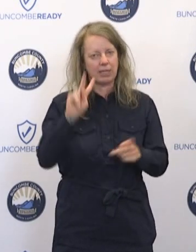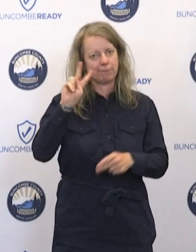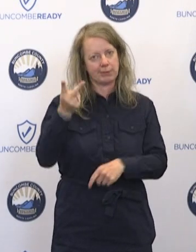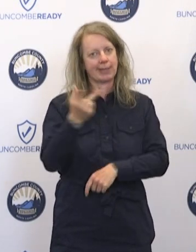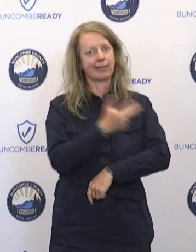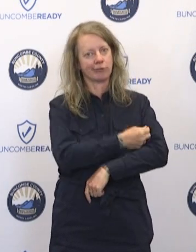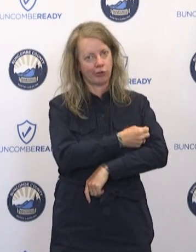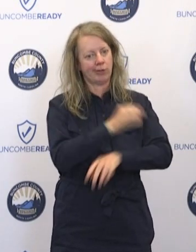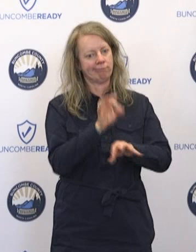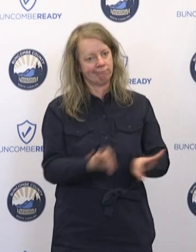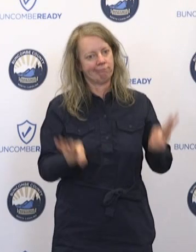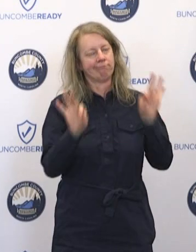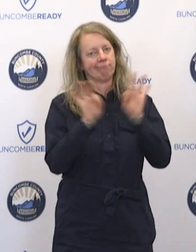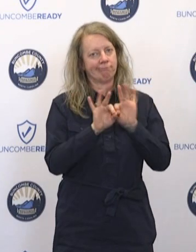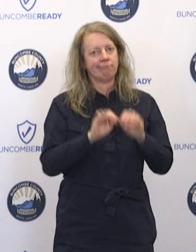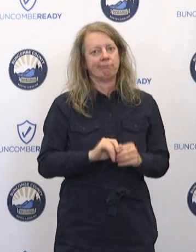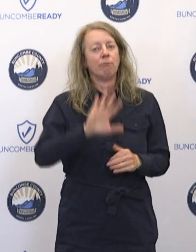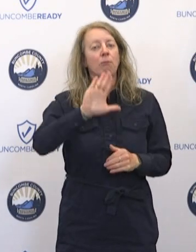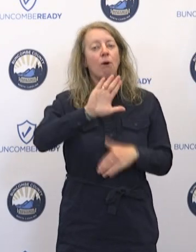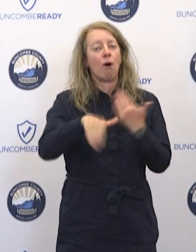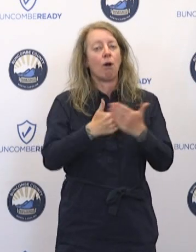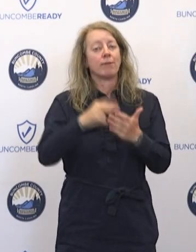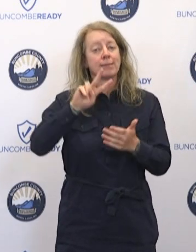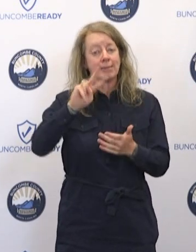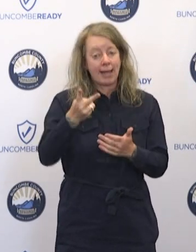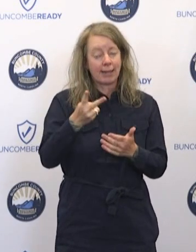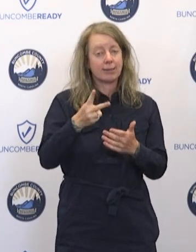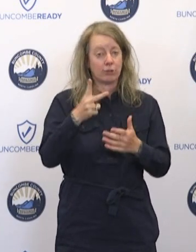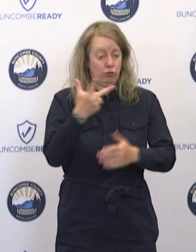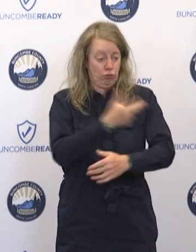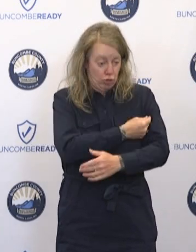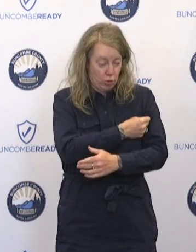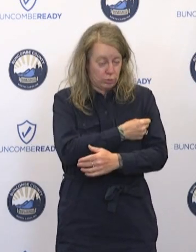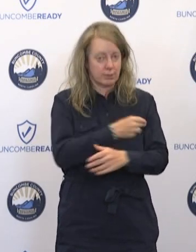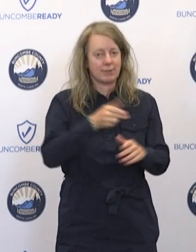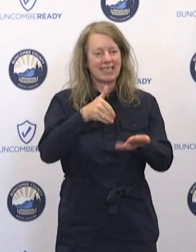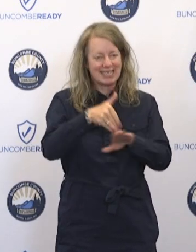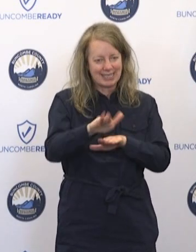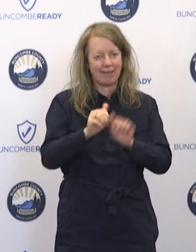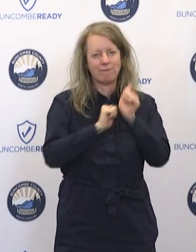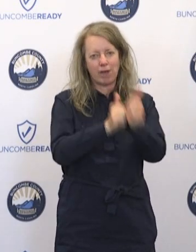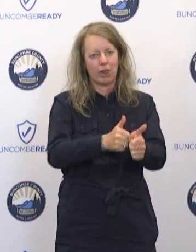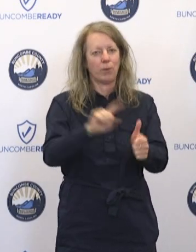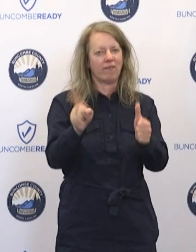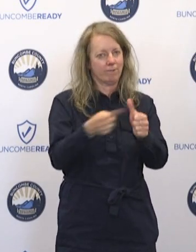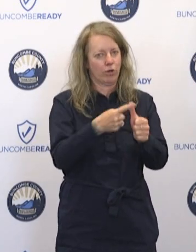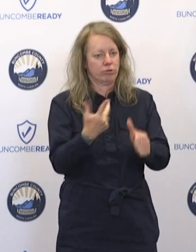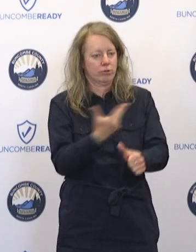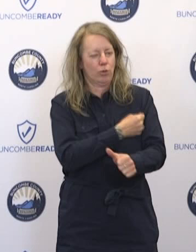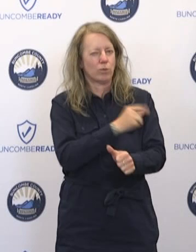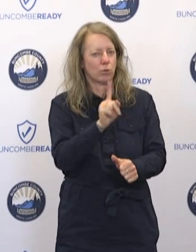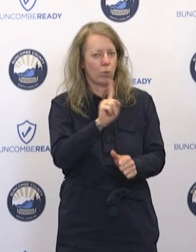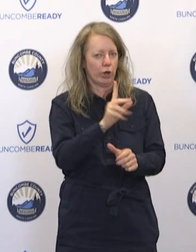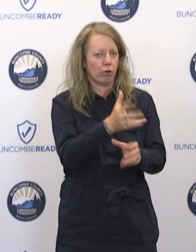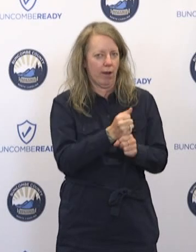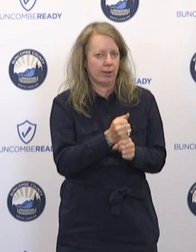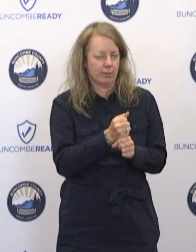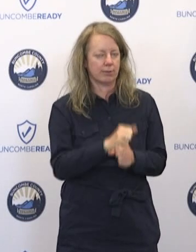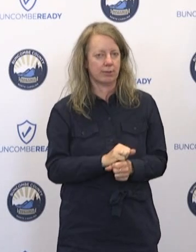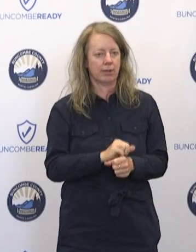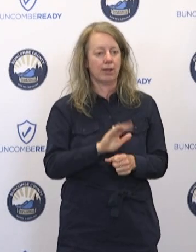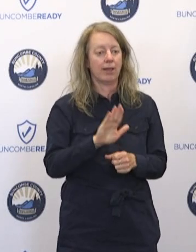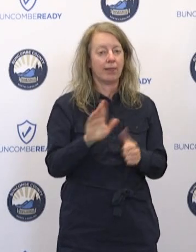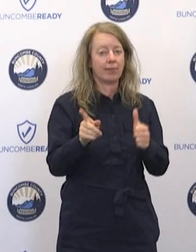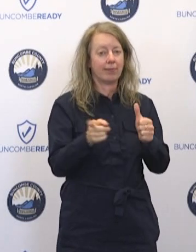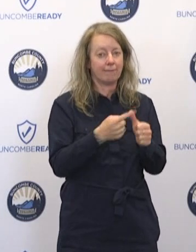dose. All second doses are sent based on your first dose allocation administration. Your first dose